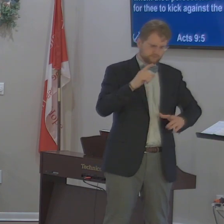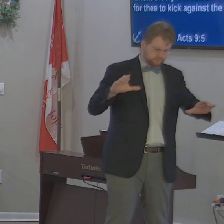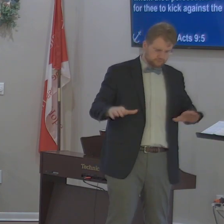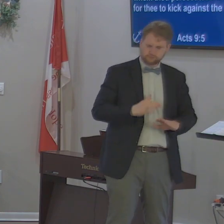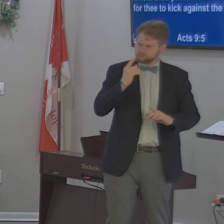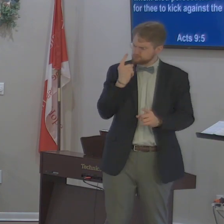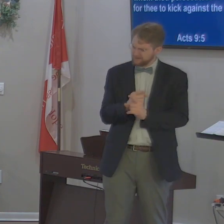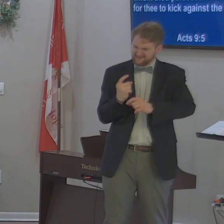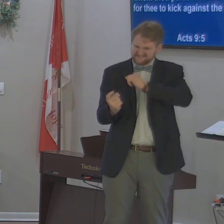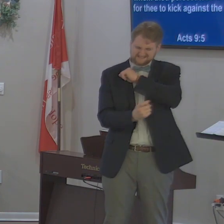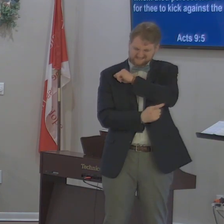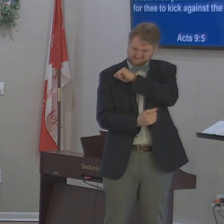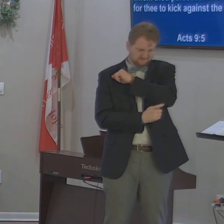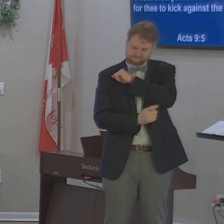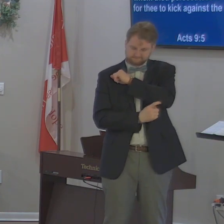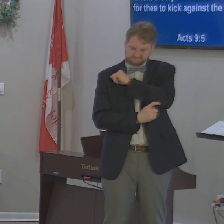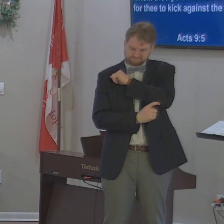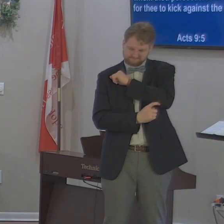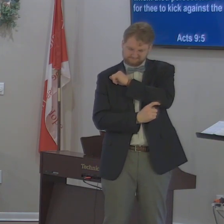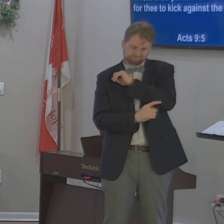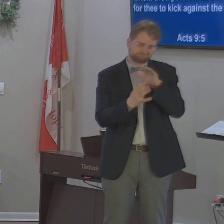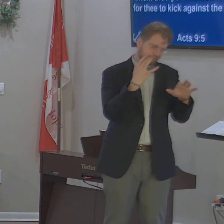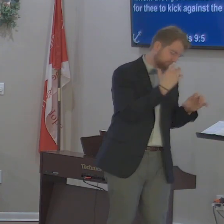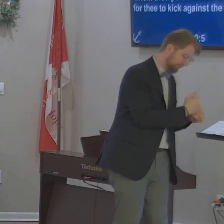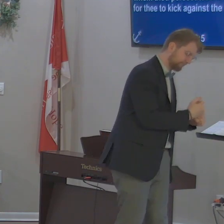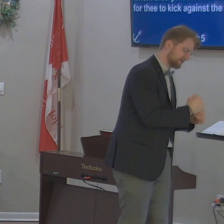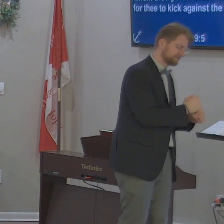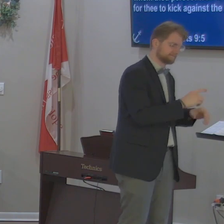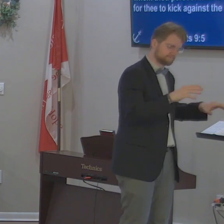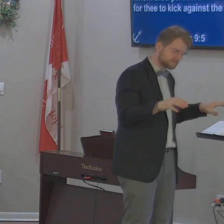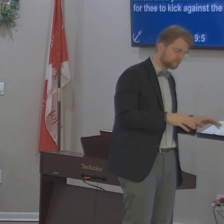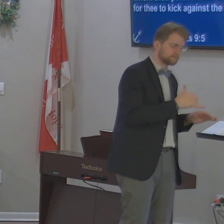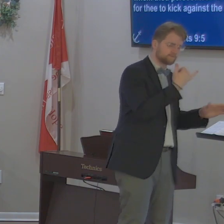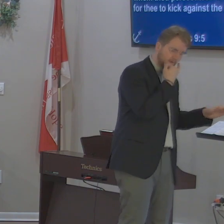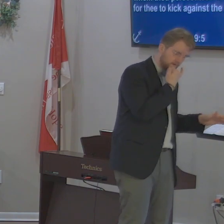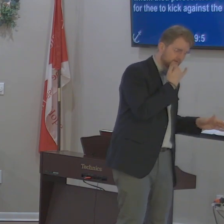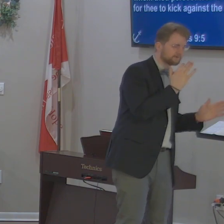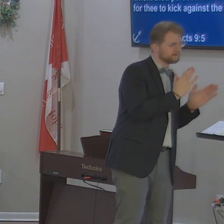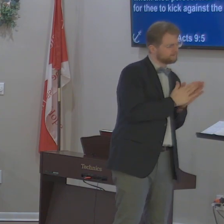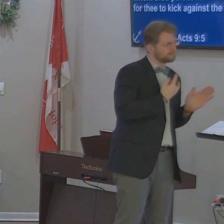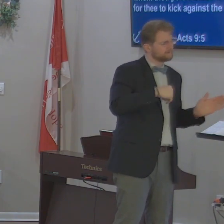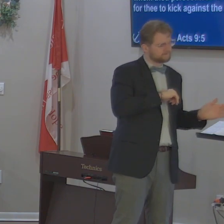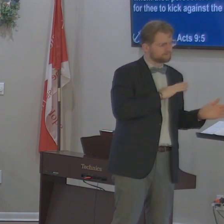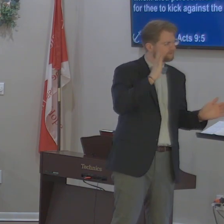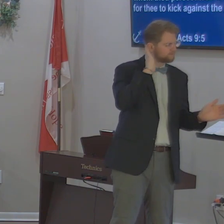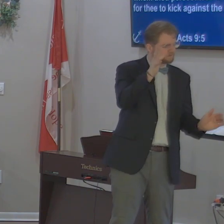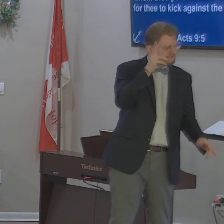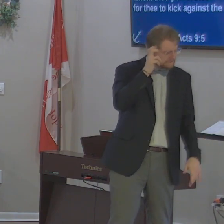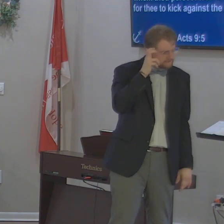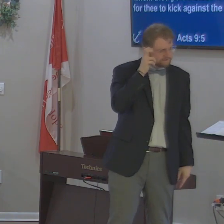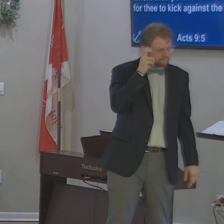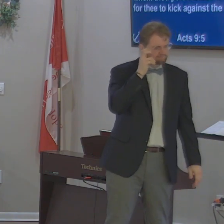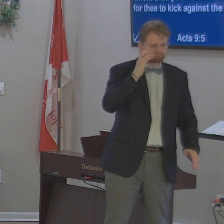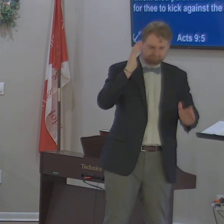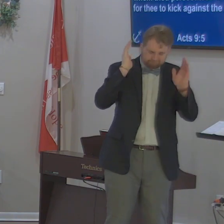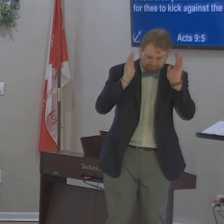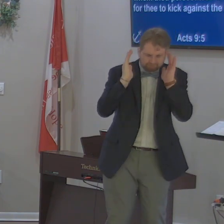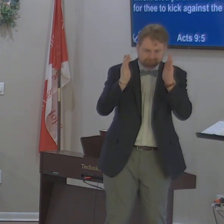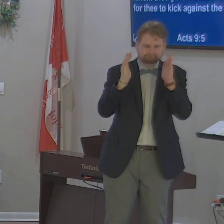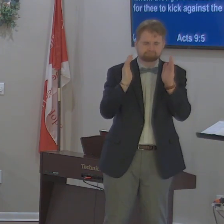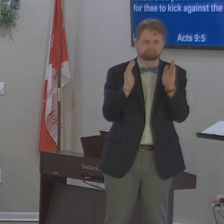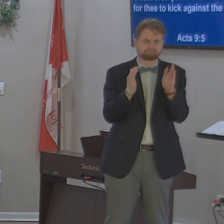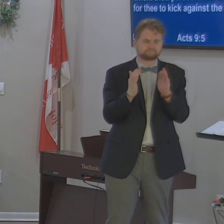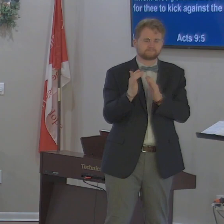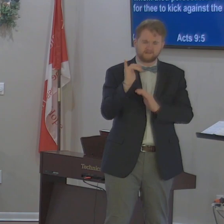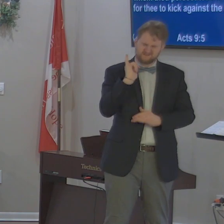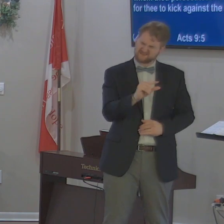and succumbing to the temptations of the world, God, I pray that we would listen, take heed